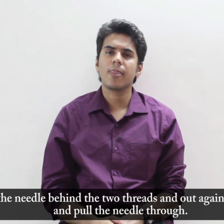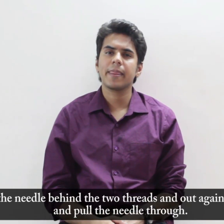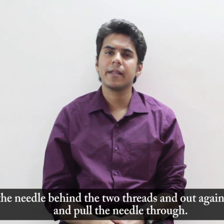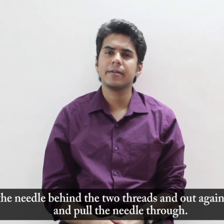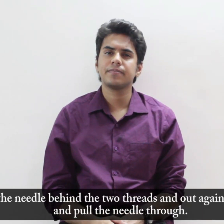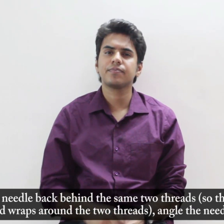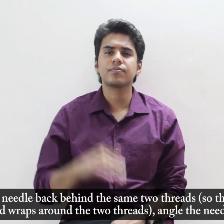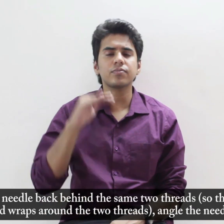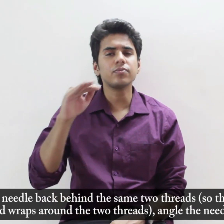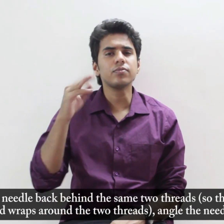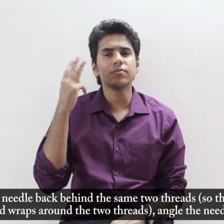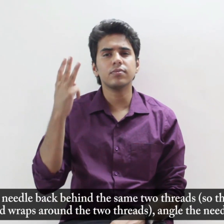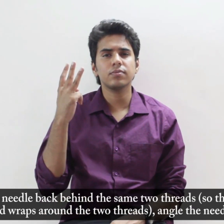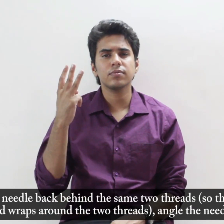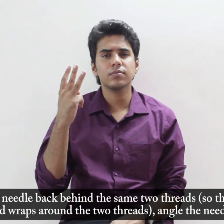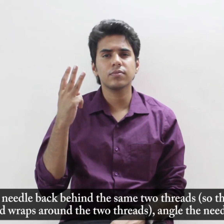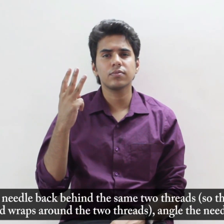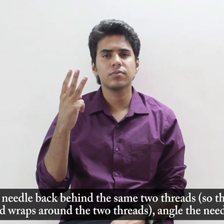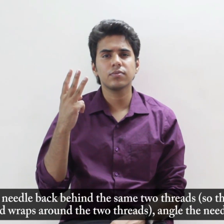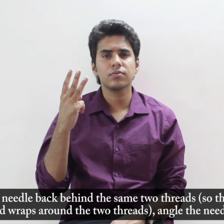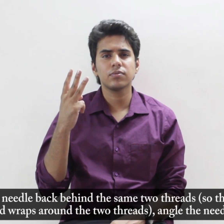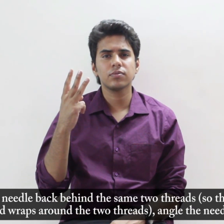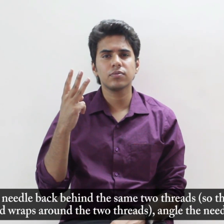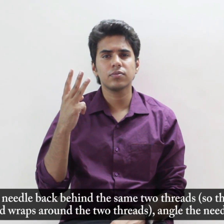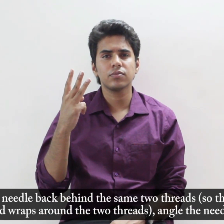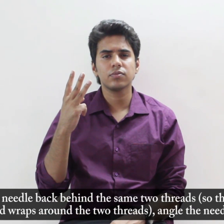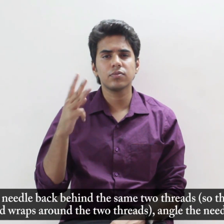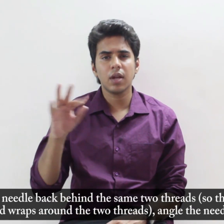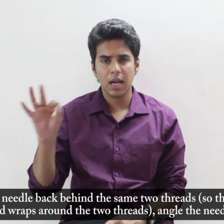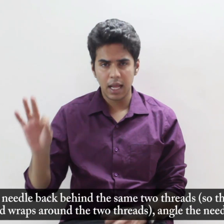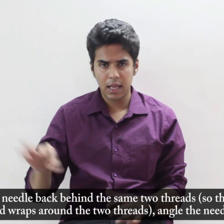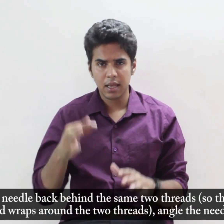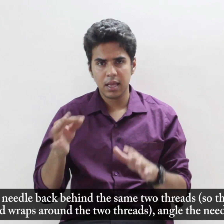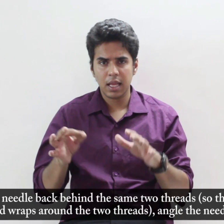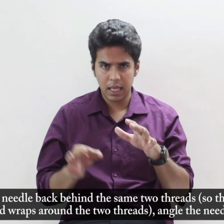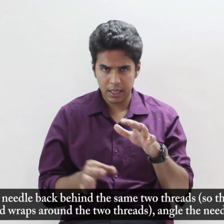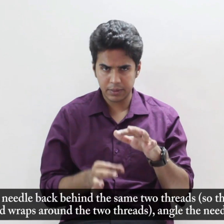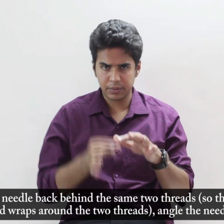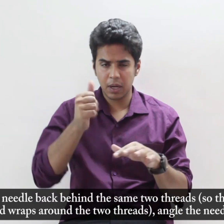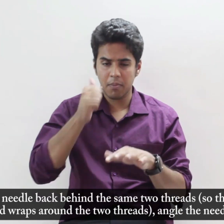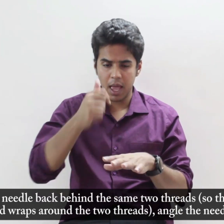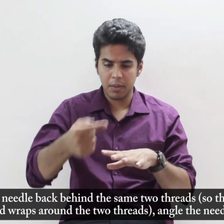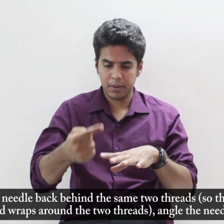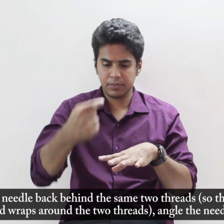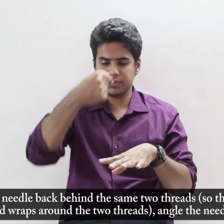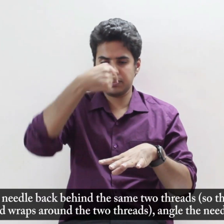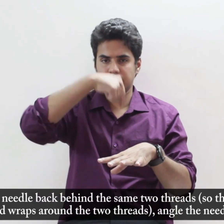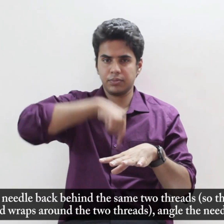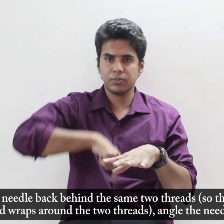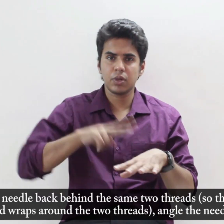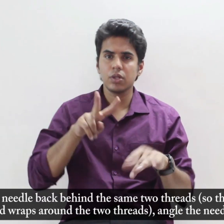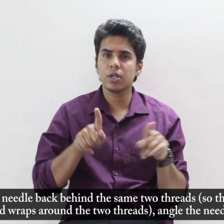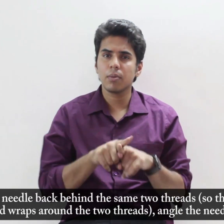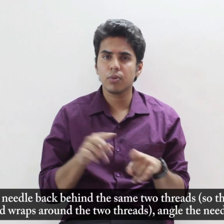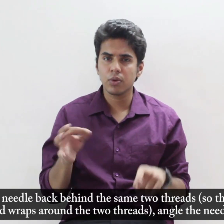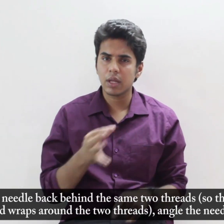Number 3. Take the needle back behind the same 2 threads so that the working thread wraps around the 2